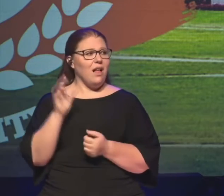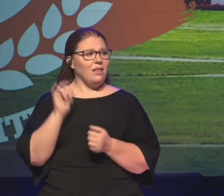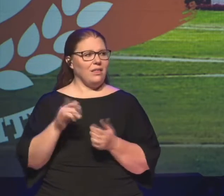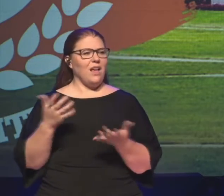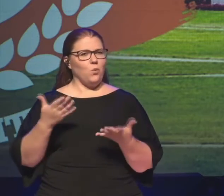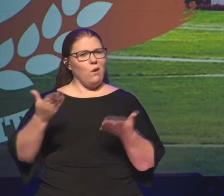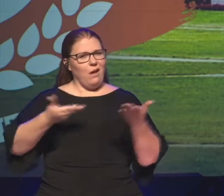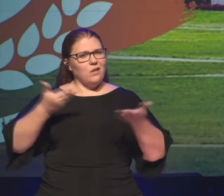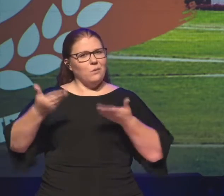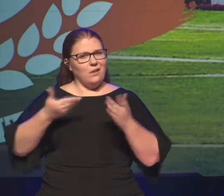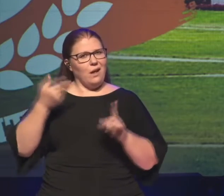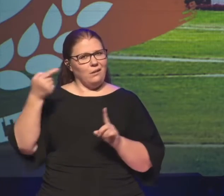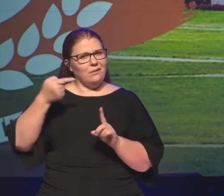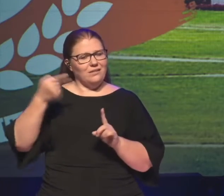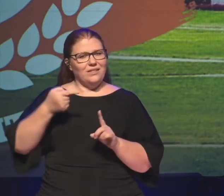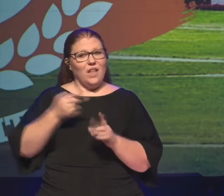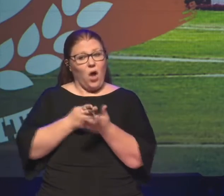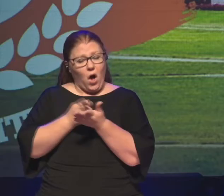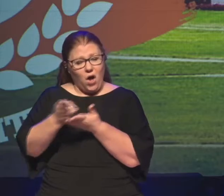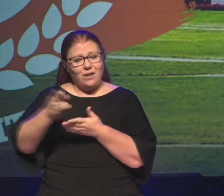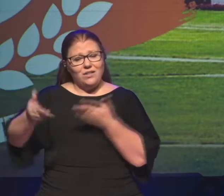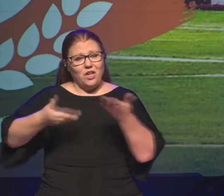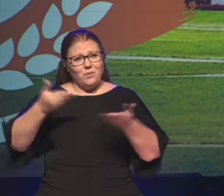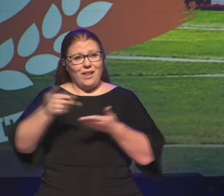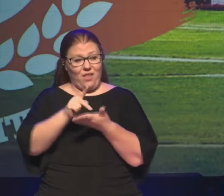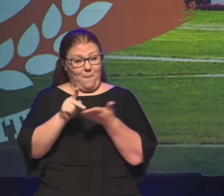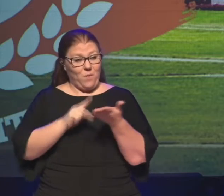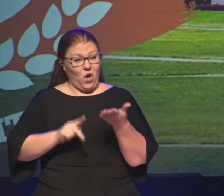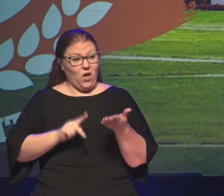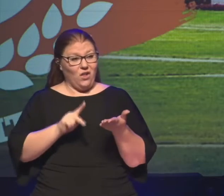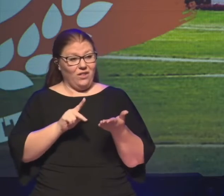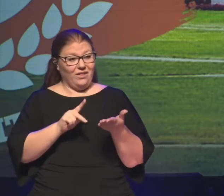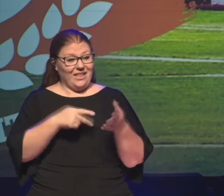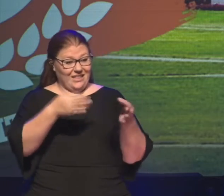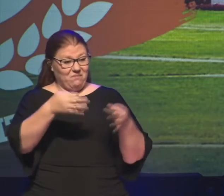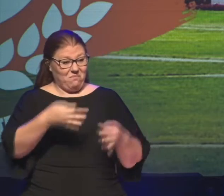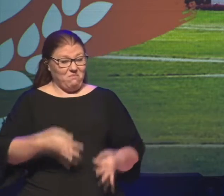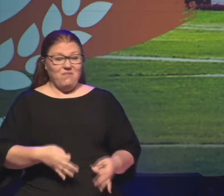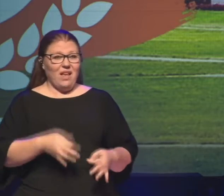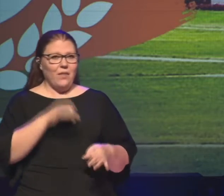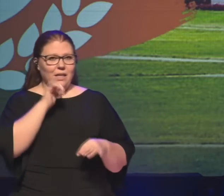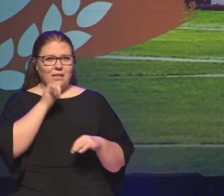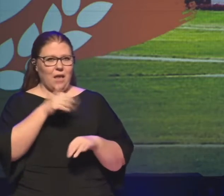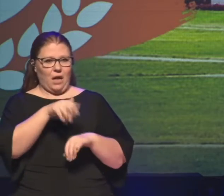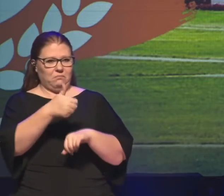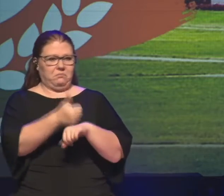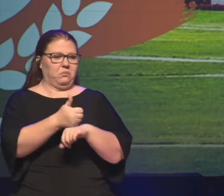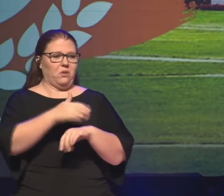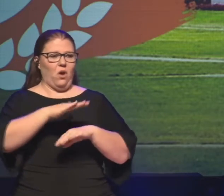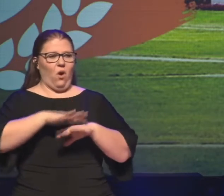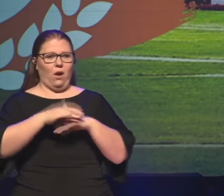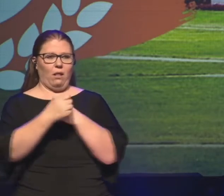what hospitality, genuine, the hospitality that Paul is longing for, that's not built upon a